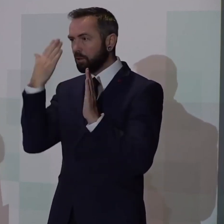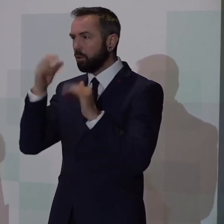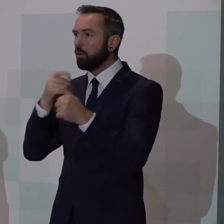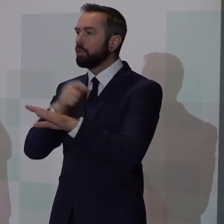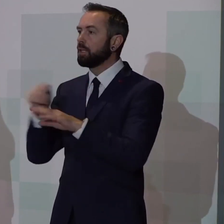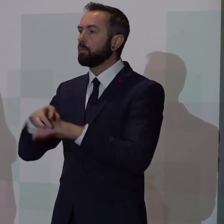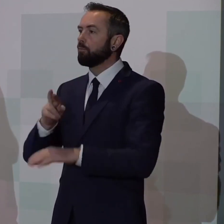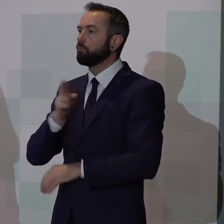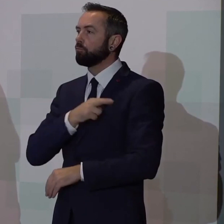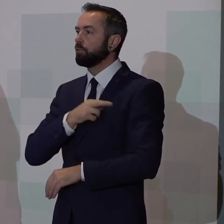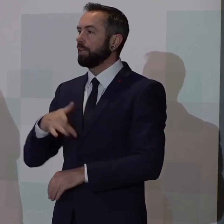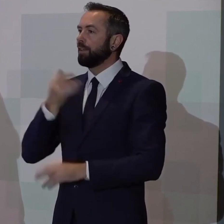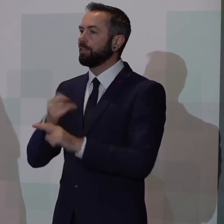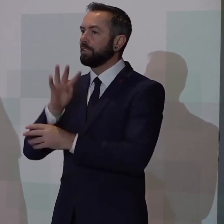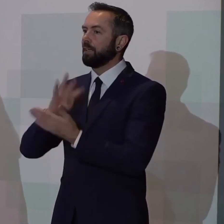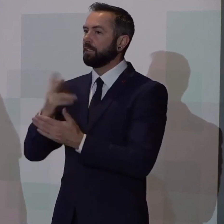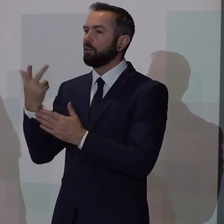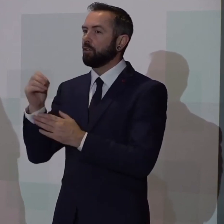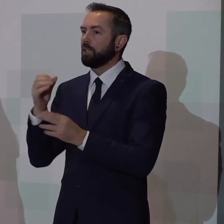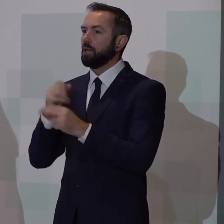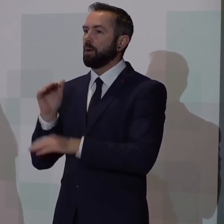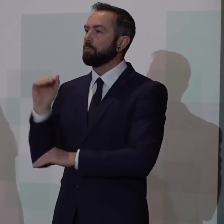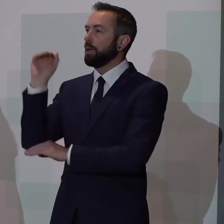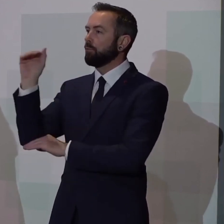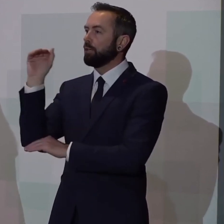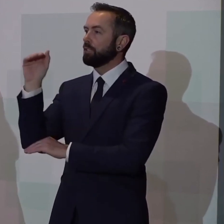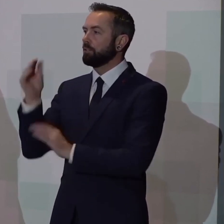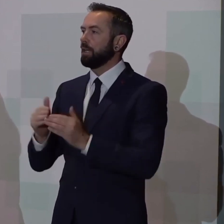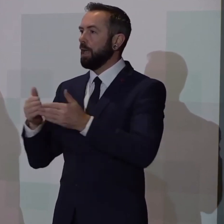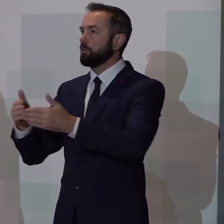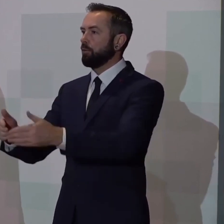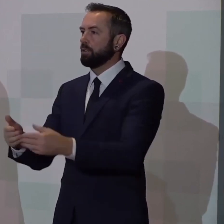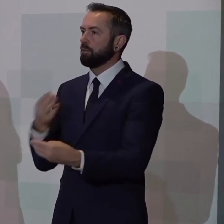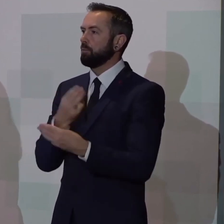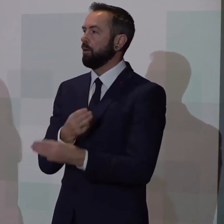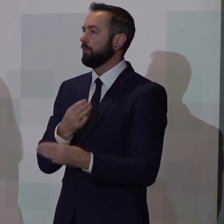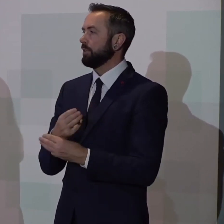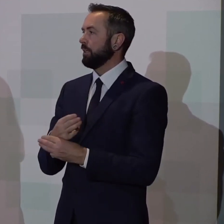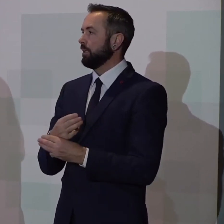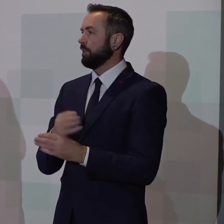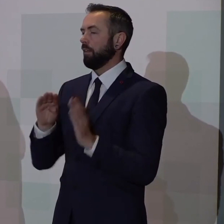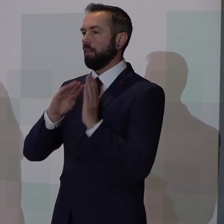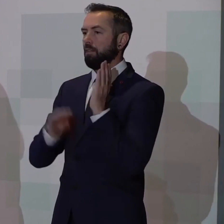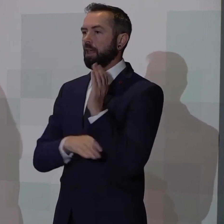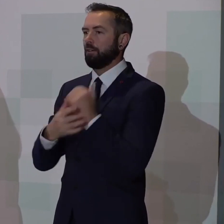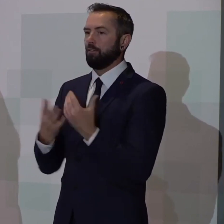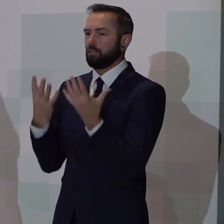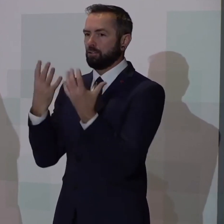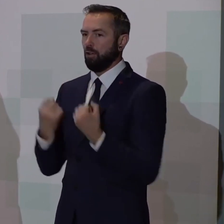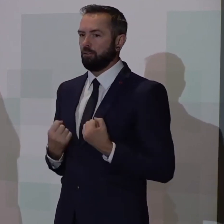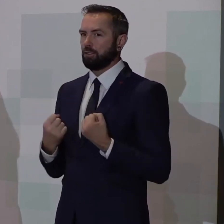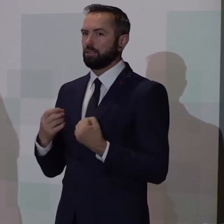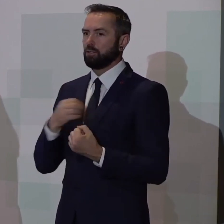the 1930s, the fragmentation of migration, emigration, poverty, a lack of tolerance towards